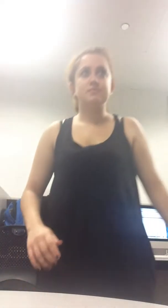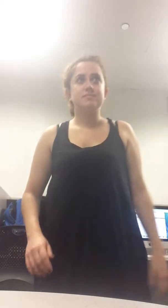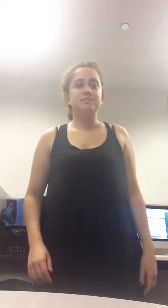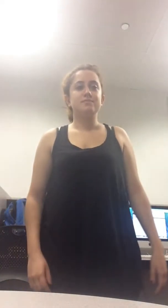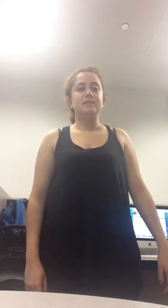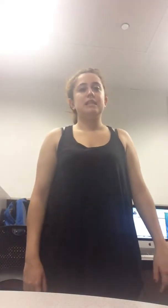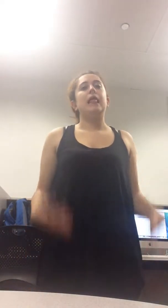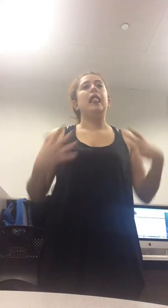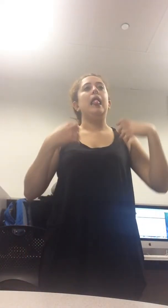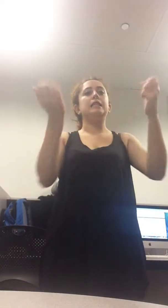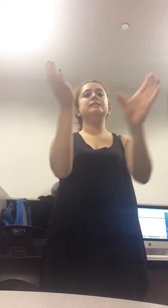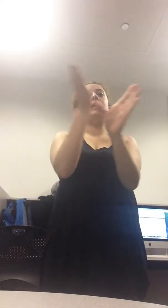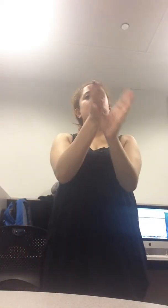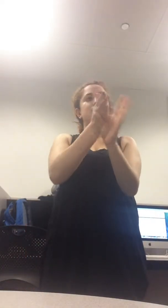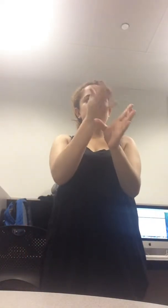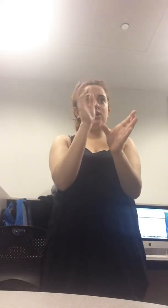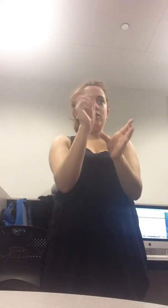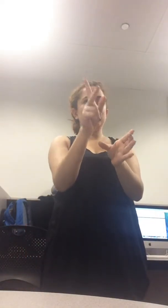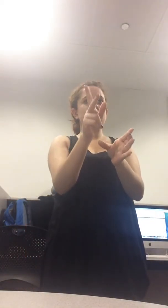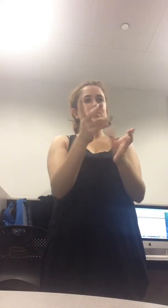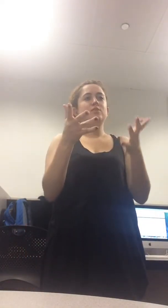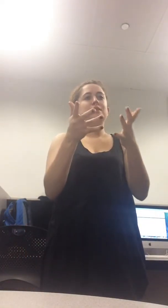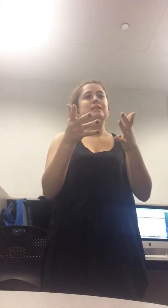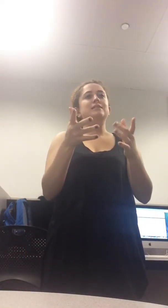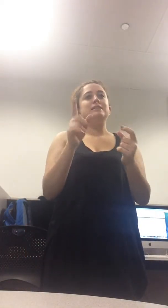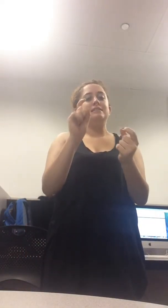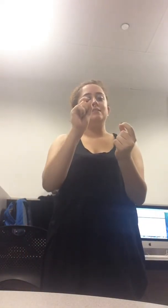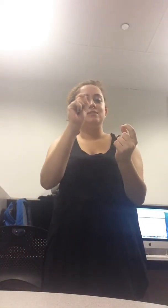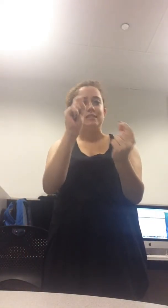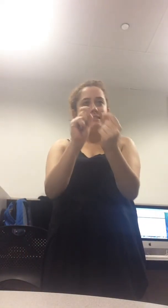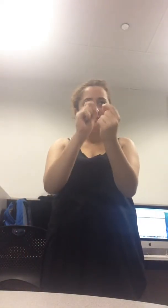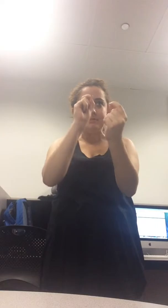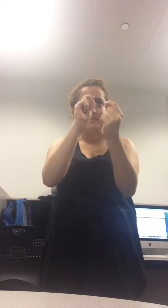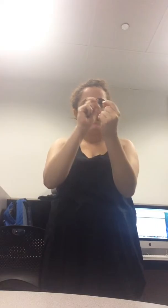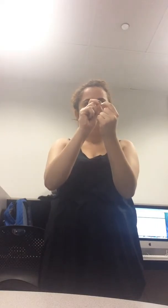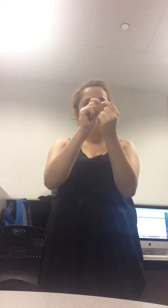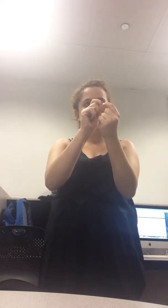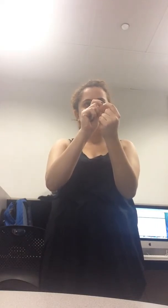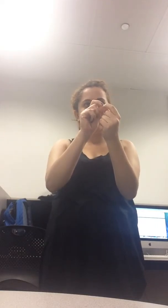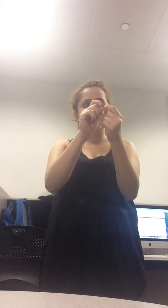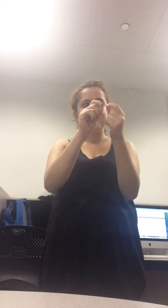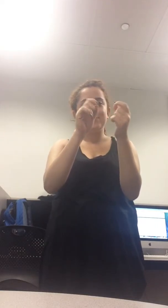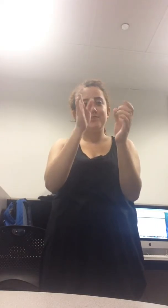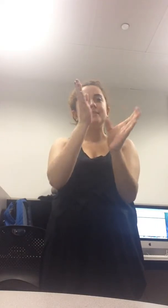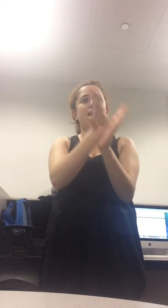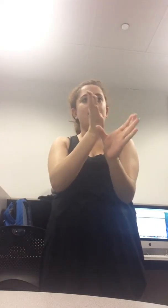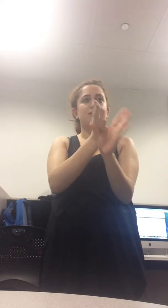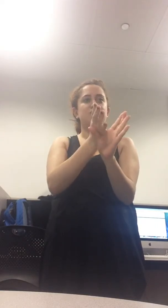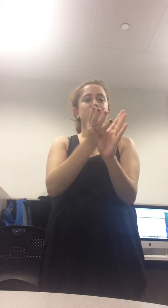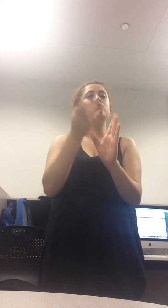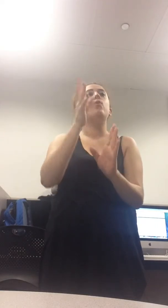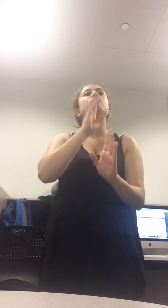Health psychology. All right, so this is squarely within the discipline of psychology. And what we're talking about here is how stress